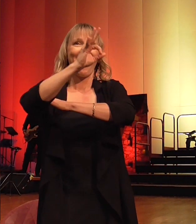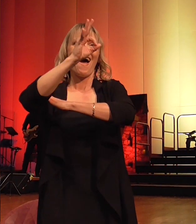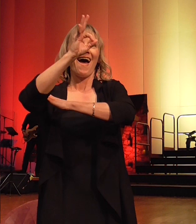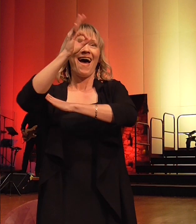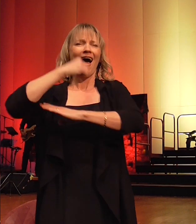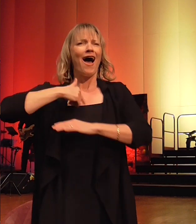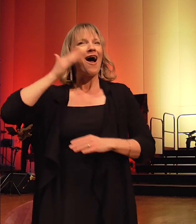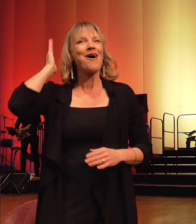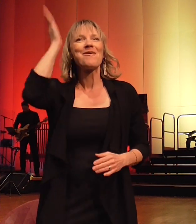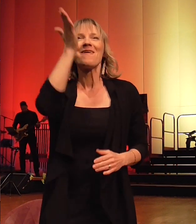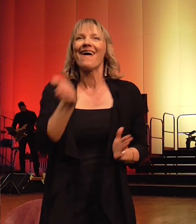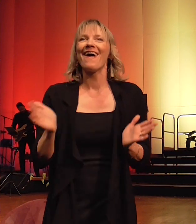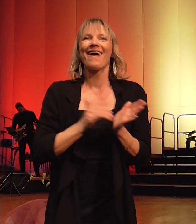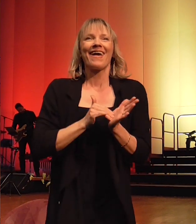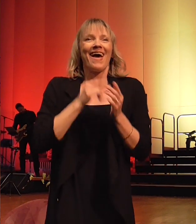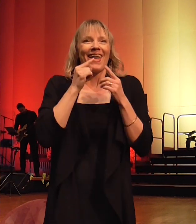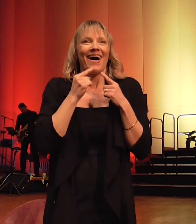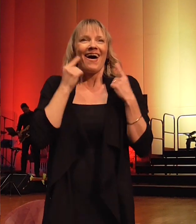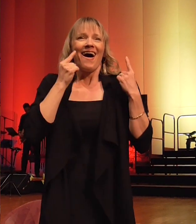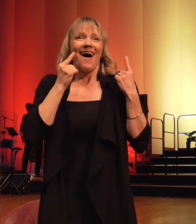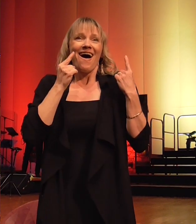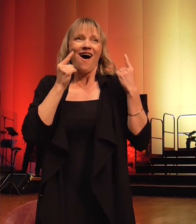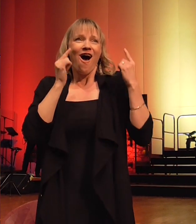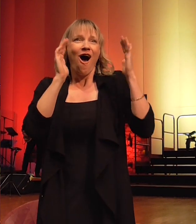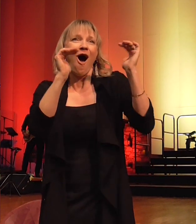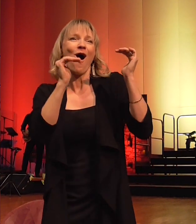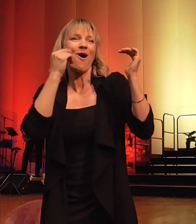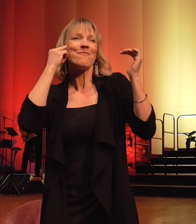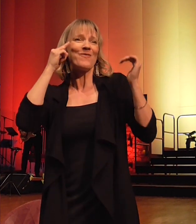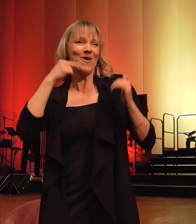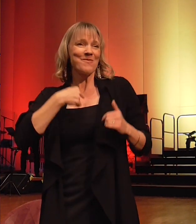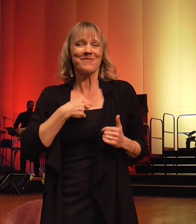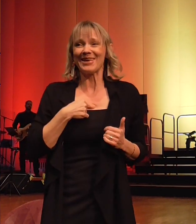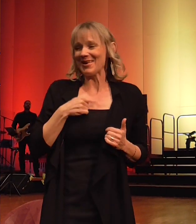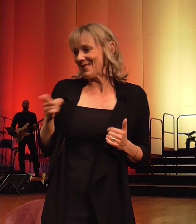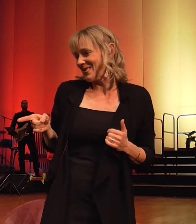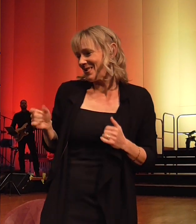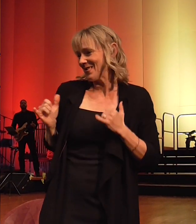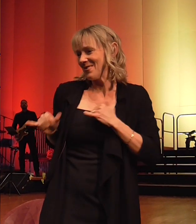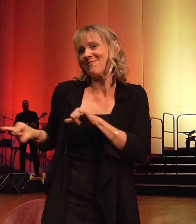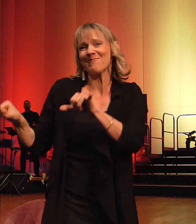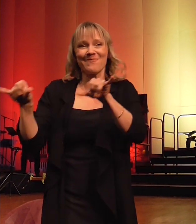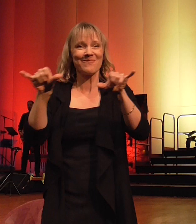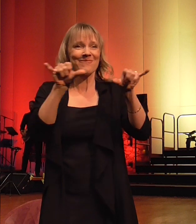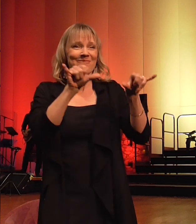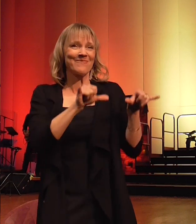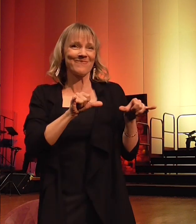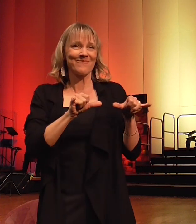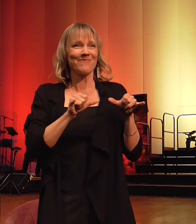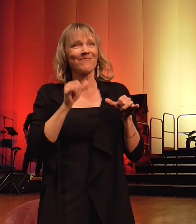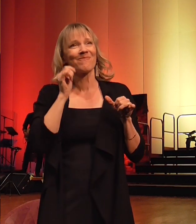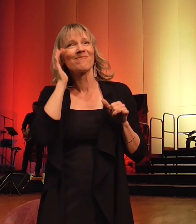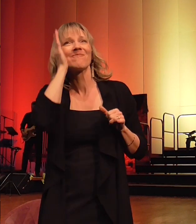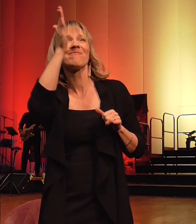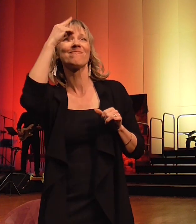gonna smile, that there's hope for folks like me and you?